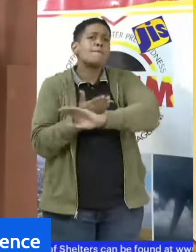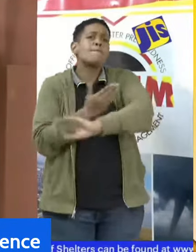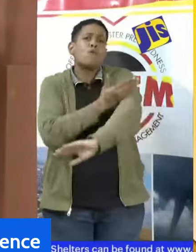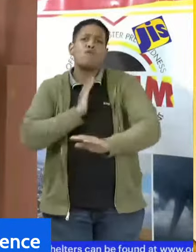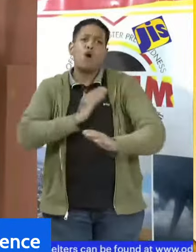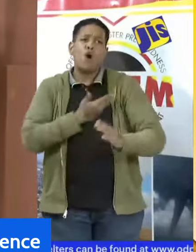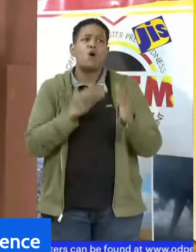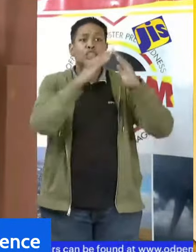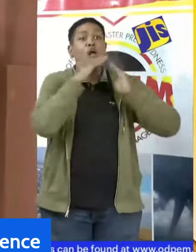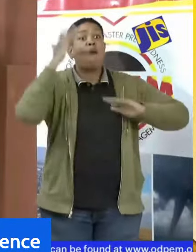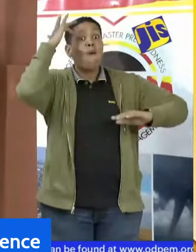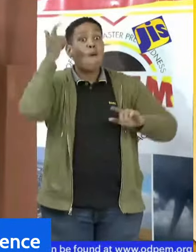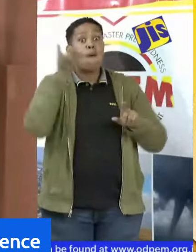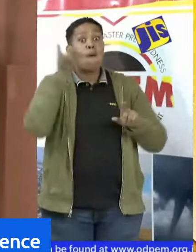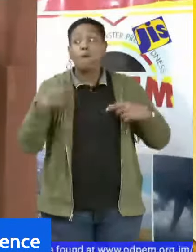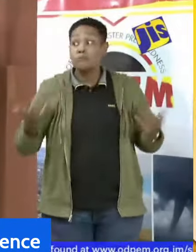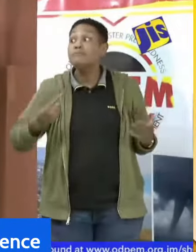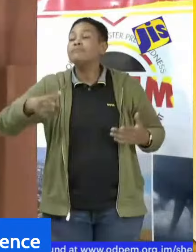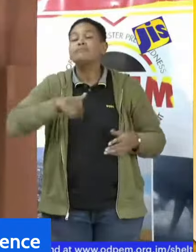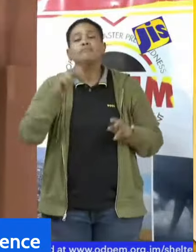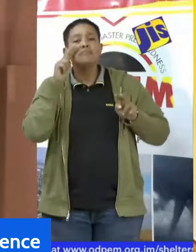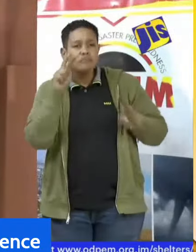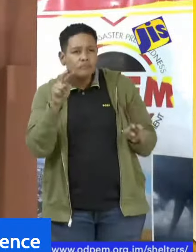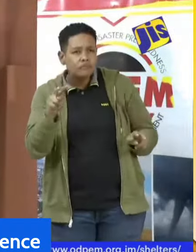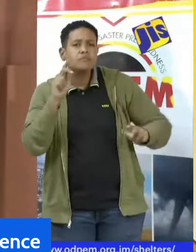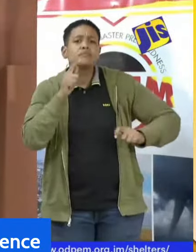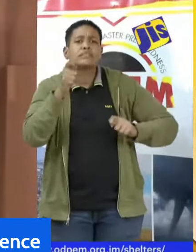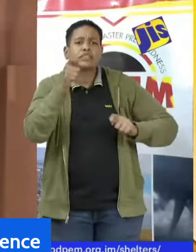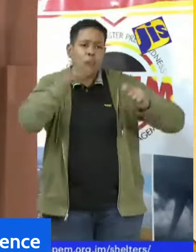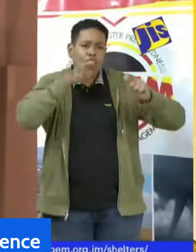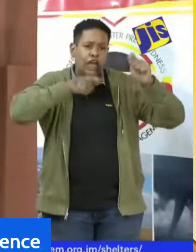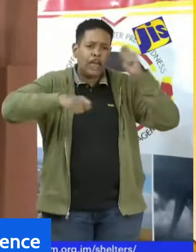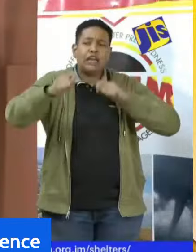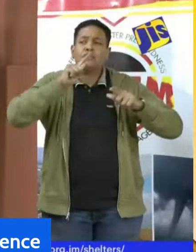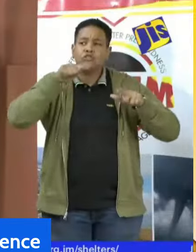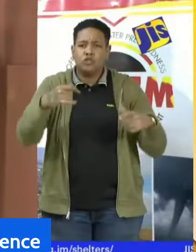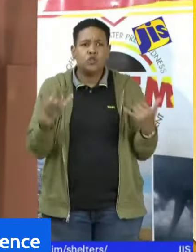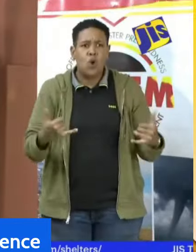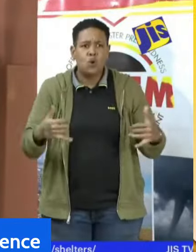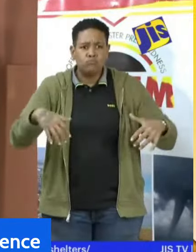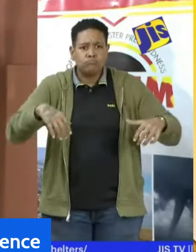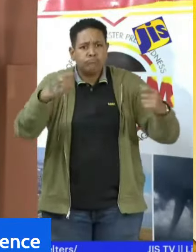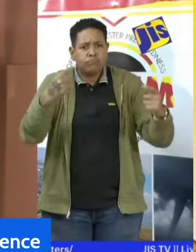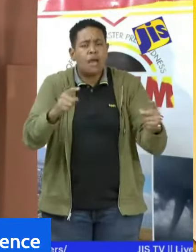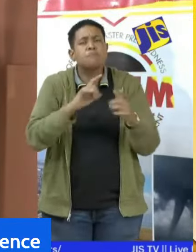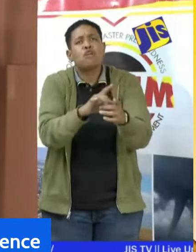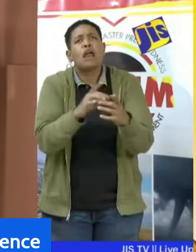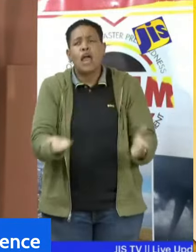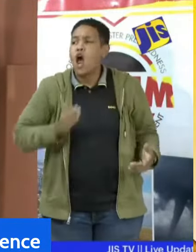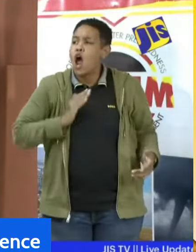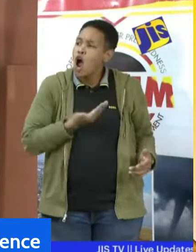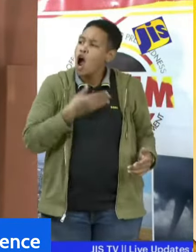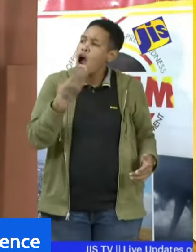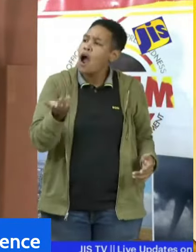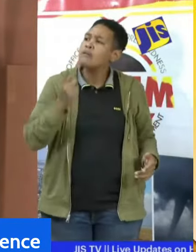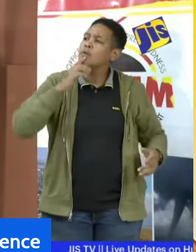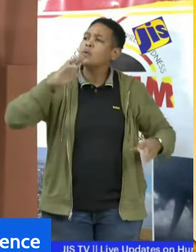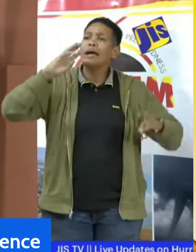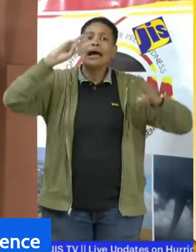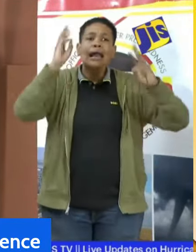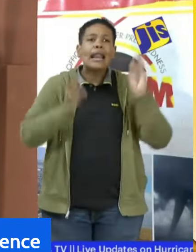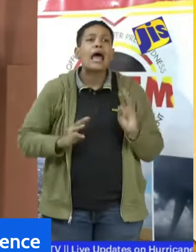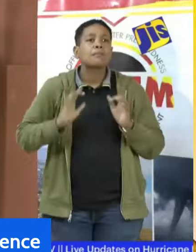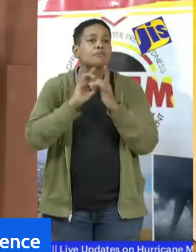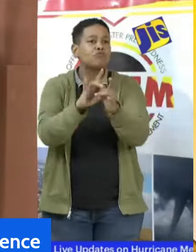our shelters, because we are looking at the changes that are taking place in terms of our